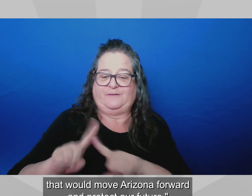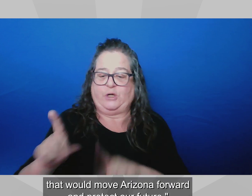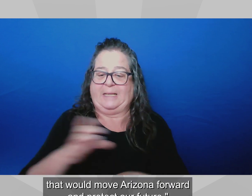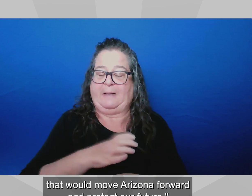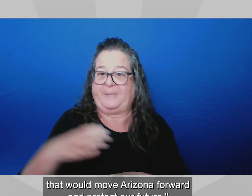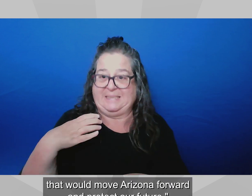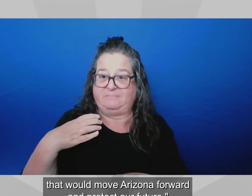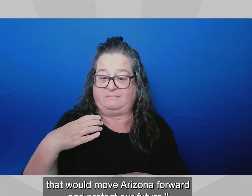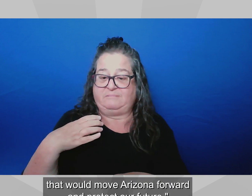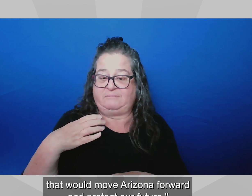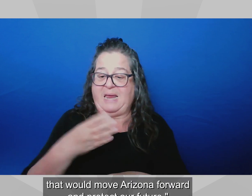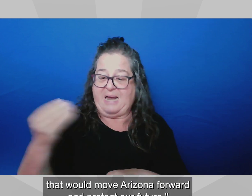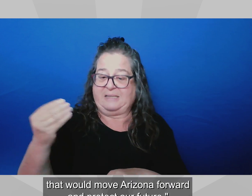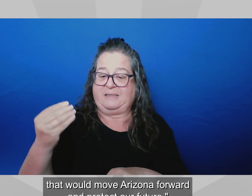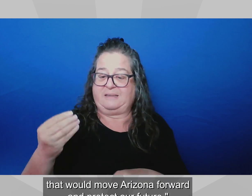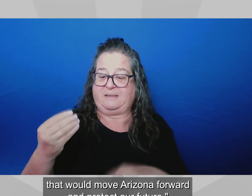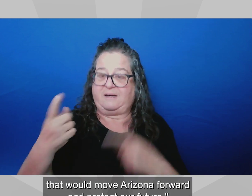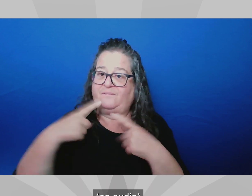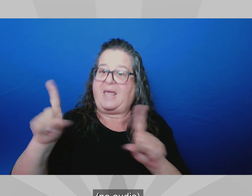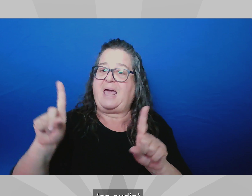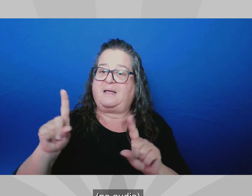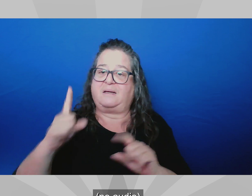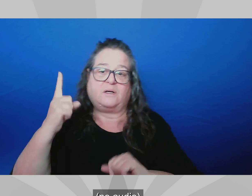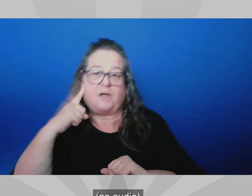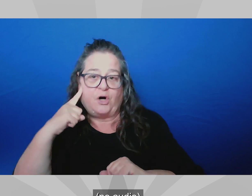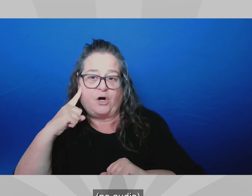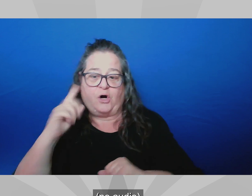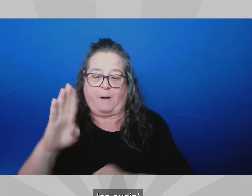Arizona forward and protect our future.